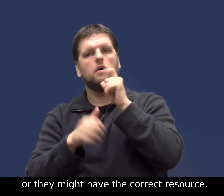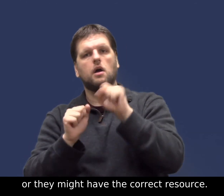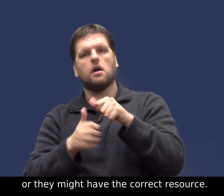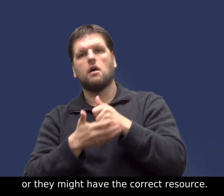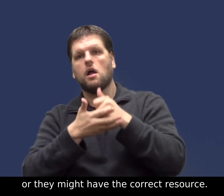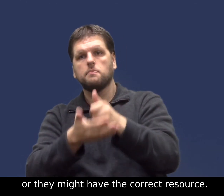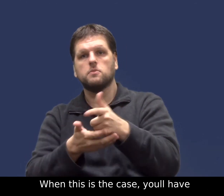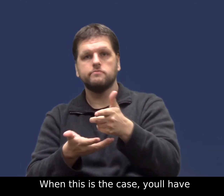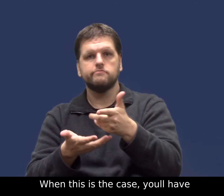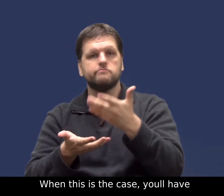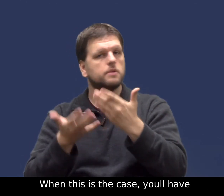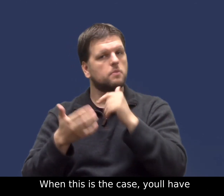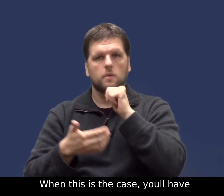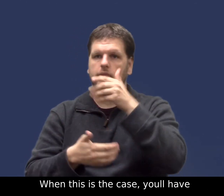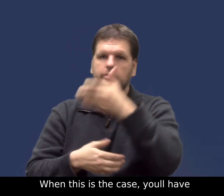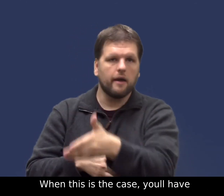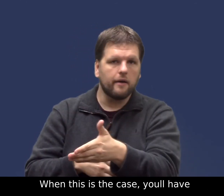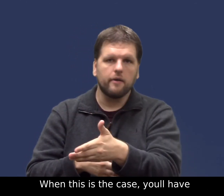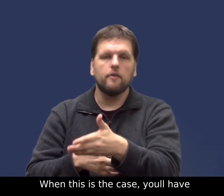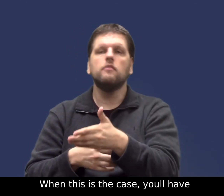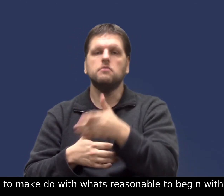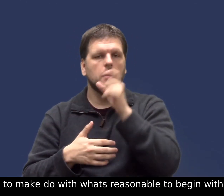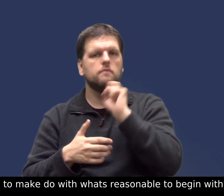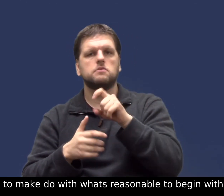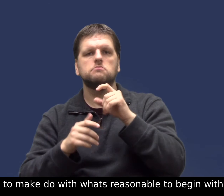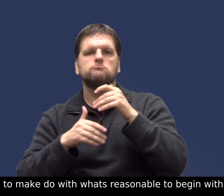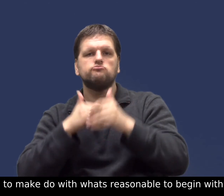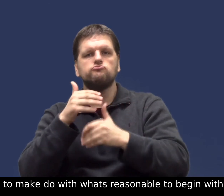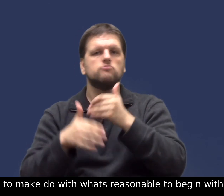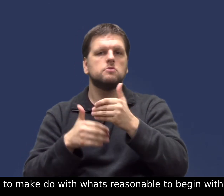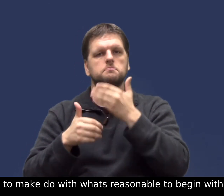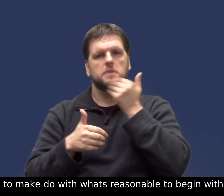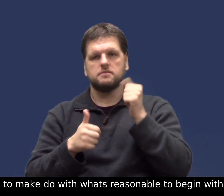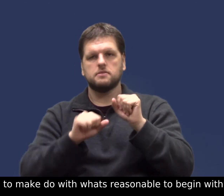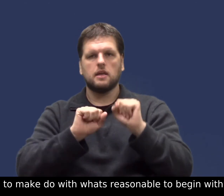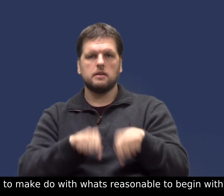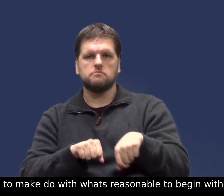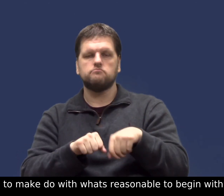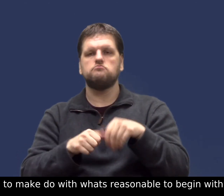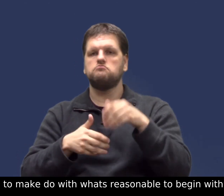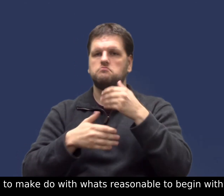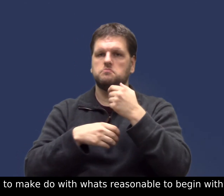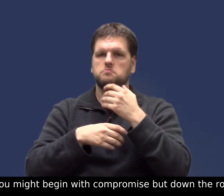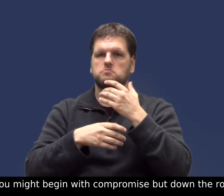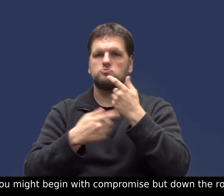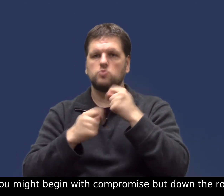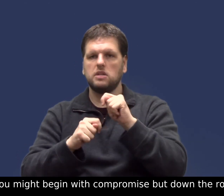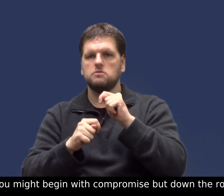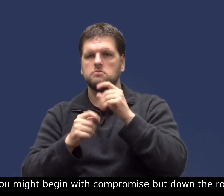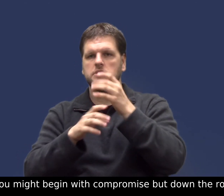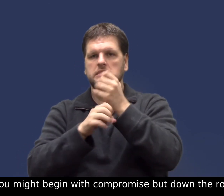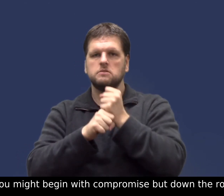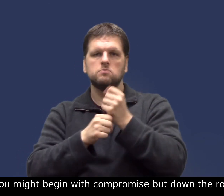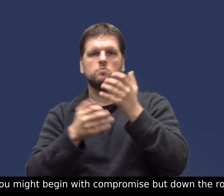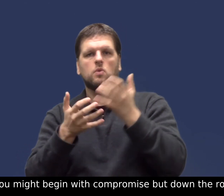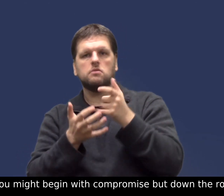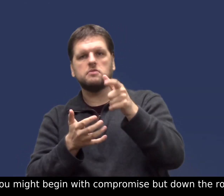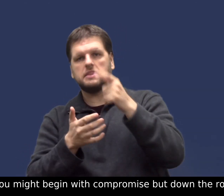resource. When this is the case, you'll have to make do with what's reasonable to begin with. You might begin with compromise, but down